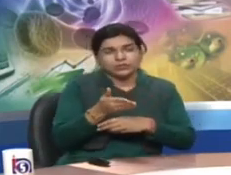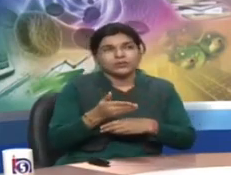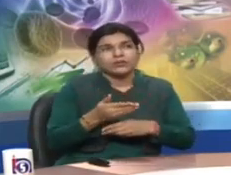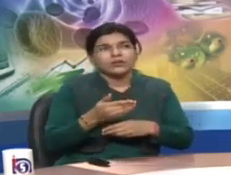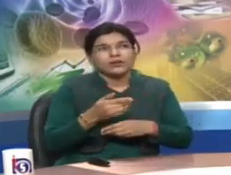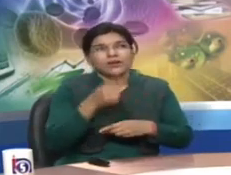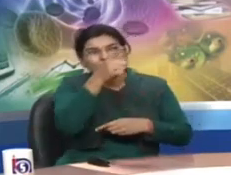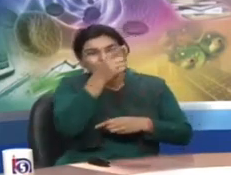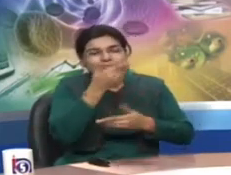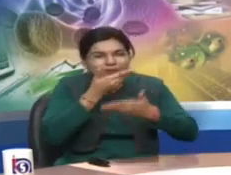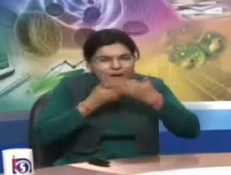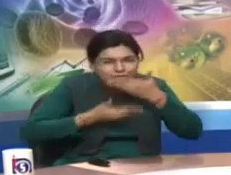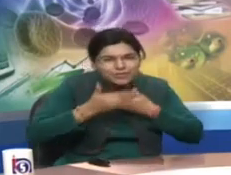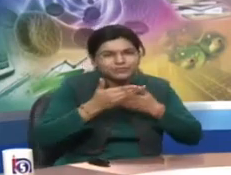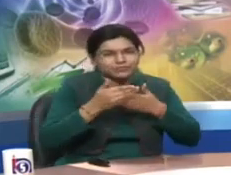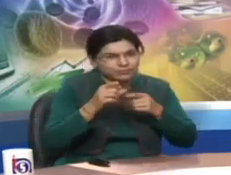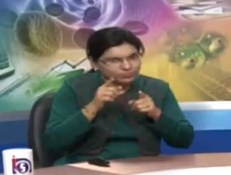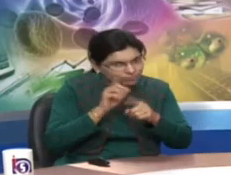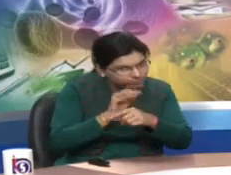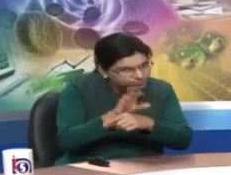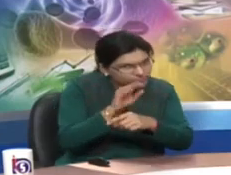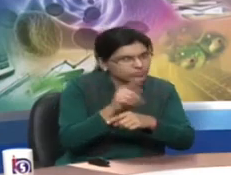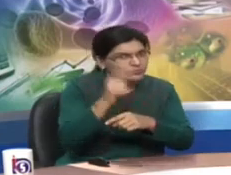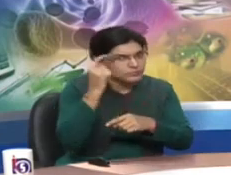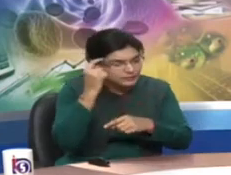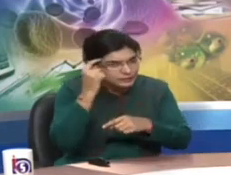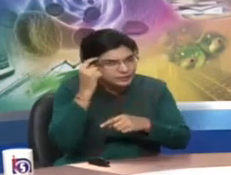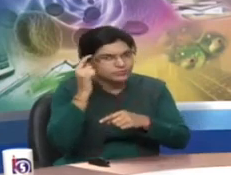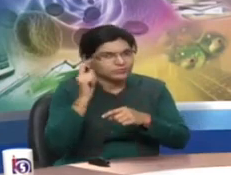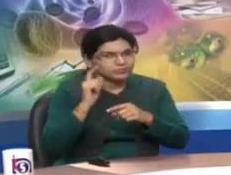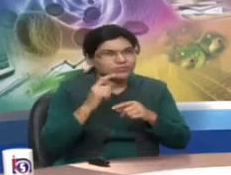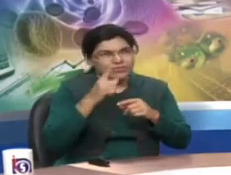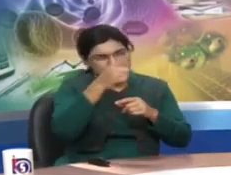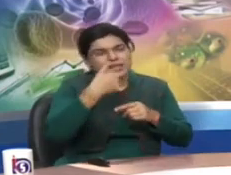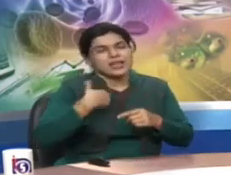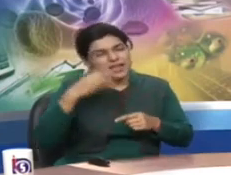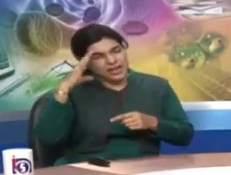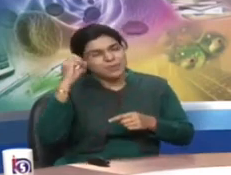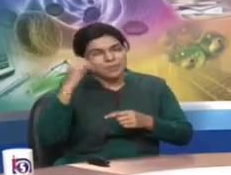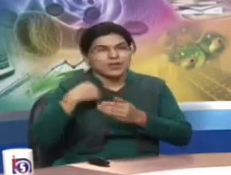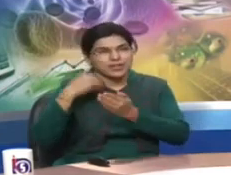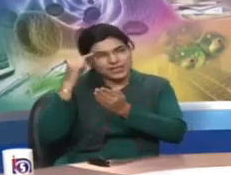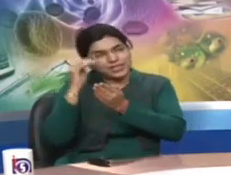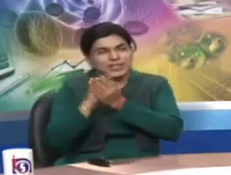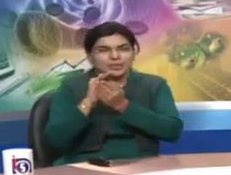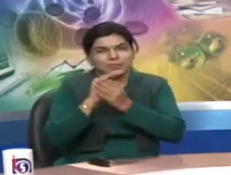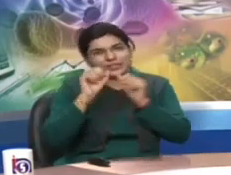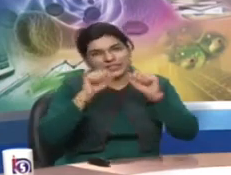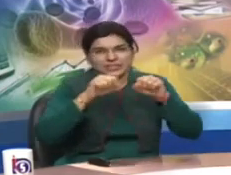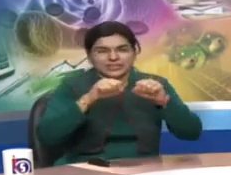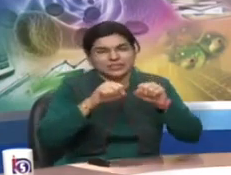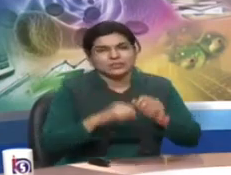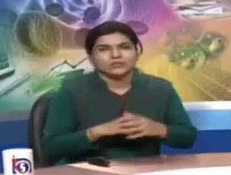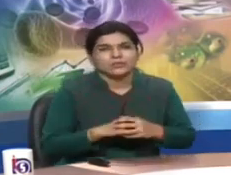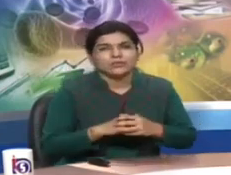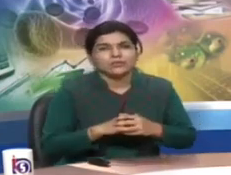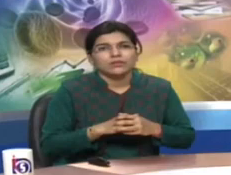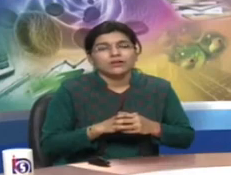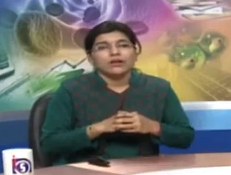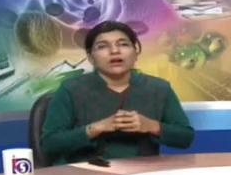You see? Still, my dearest Papa, I shall keep your advice in my mind and